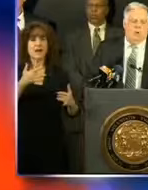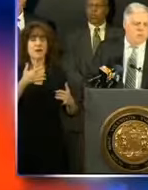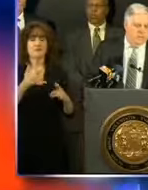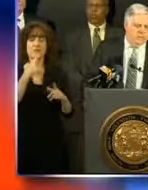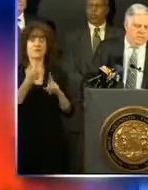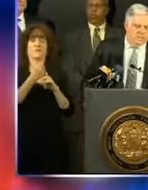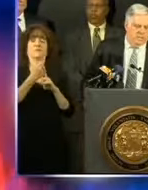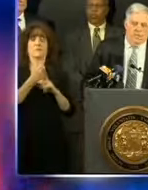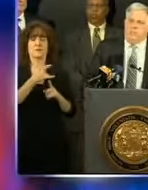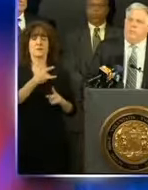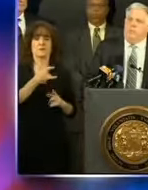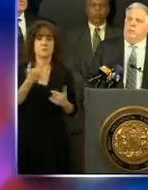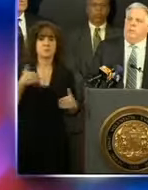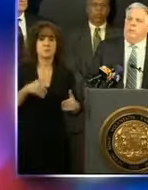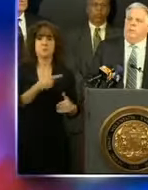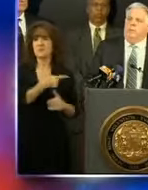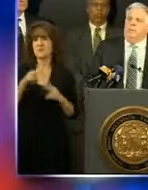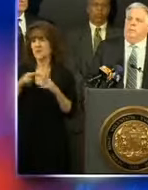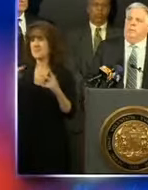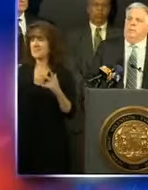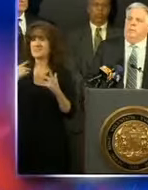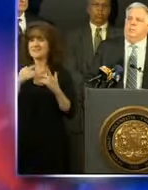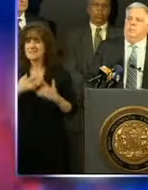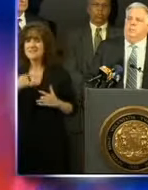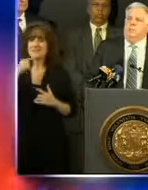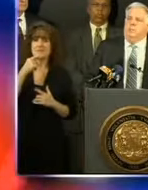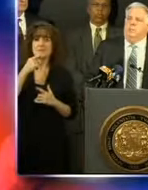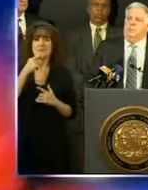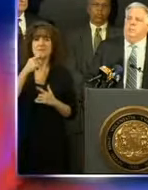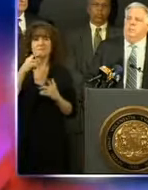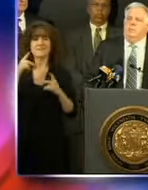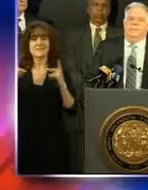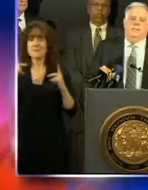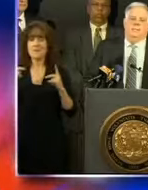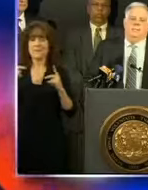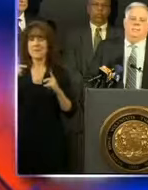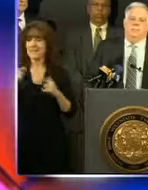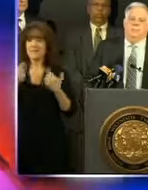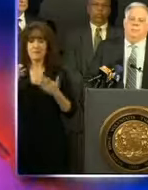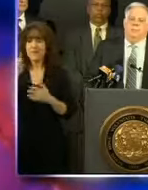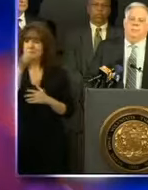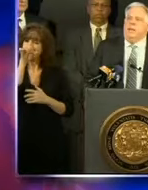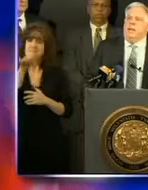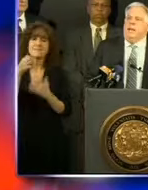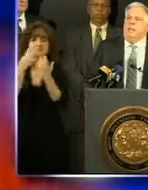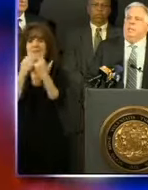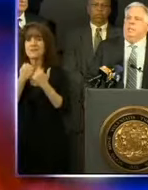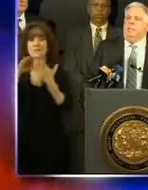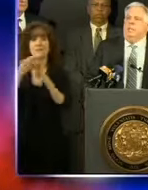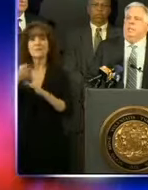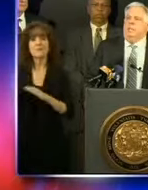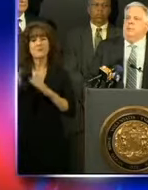home? Well, it's obviously very disappointing to us as Marylanders and people who love the city of Baltimore. What started out